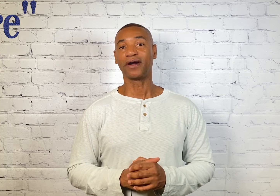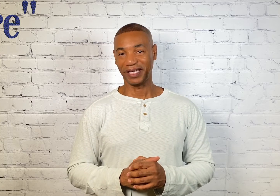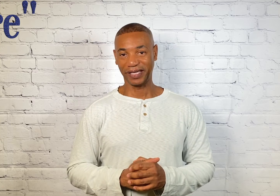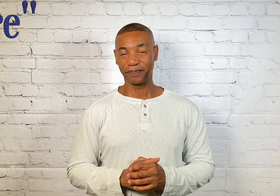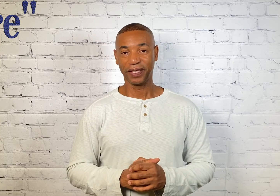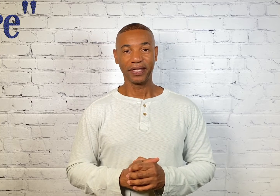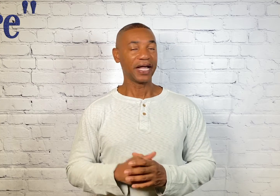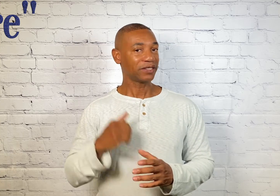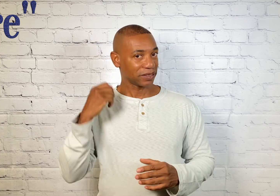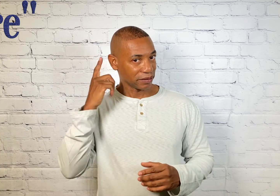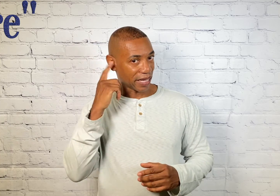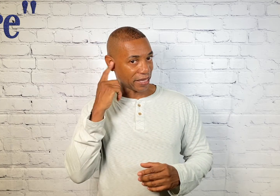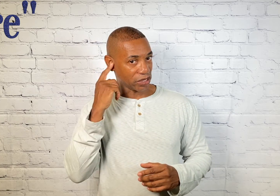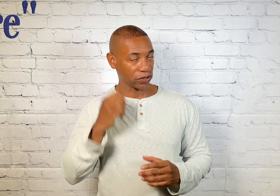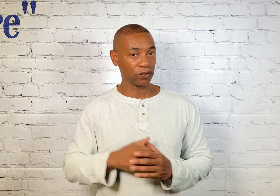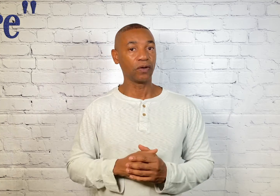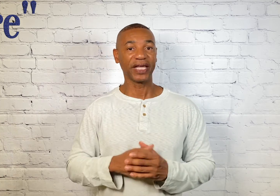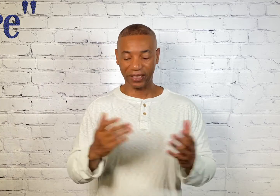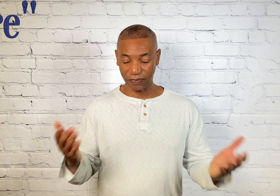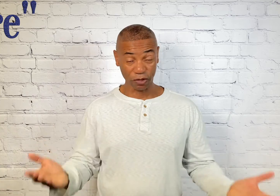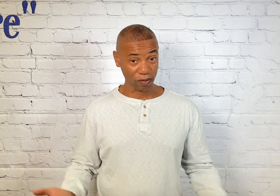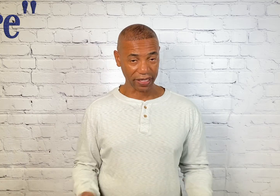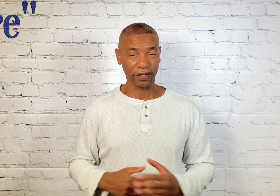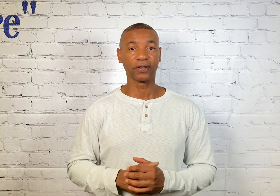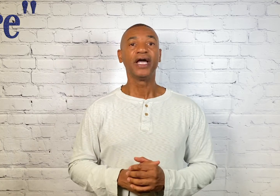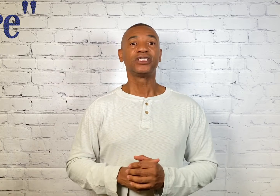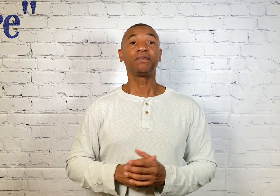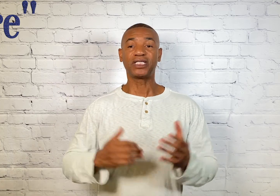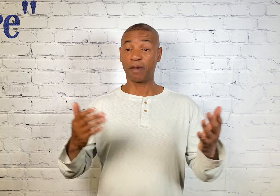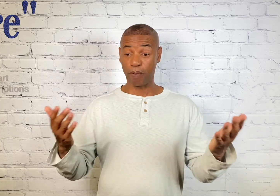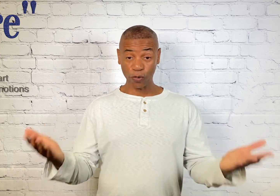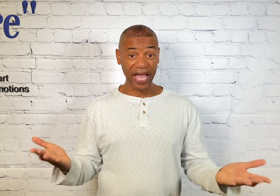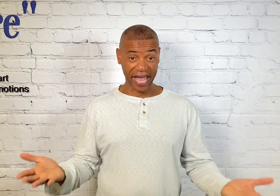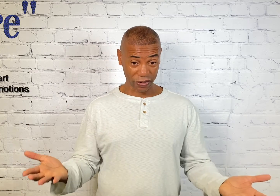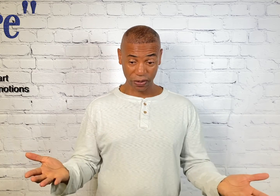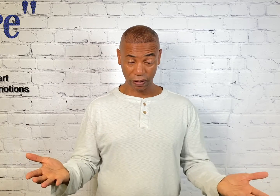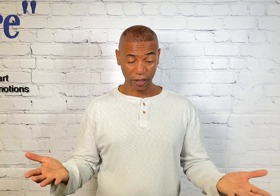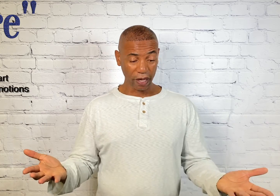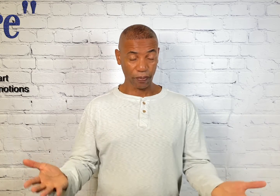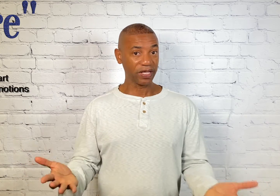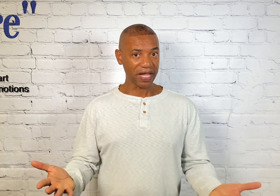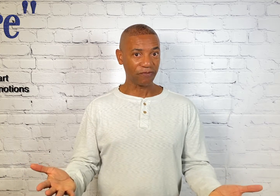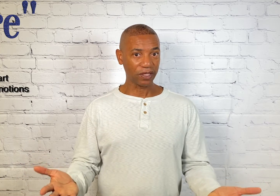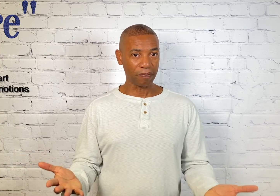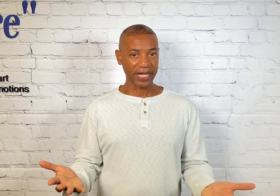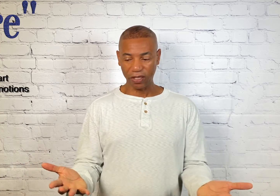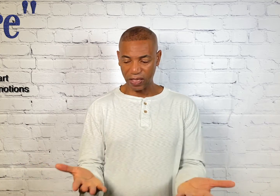H-E-R-E. Not that I hear you, no, that something is right here. Simply take both hands, bring them out in front of the body. You can have the